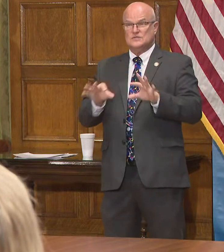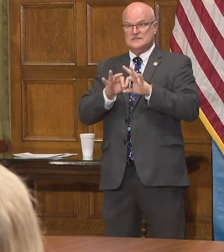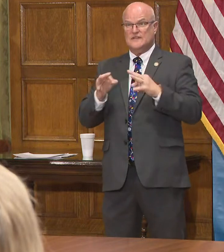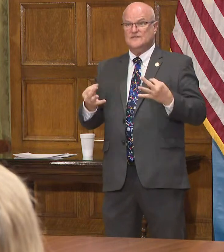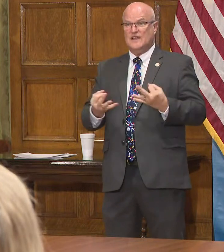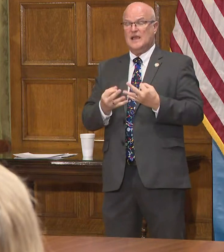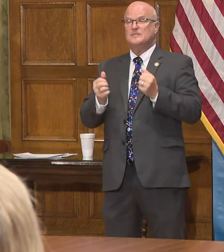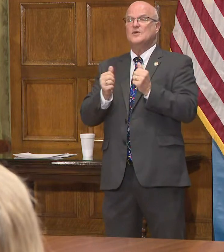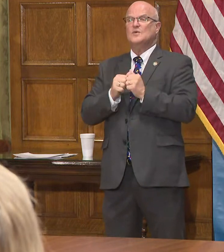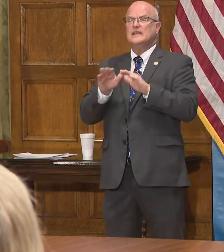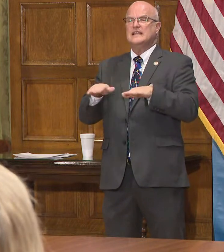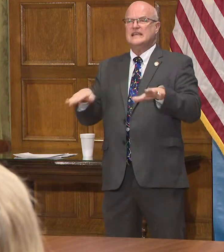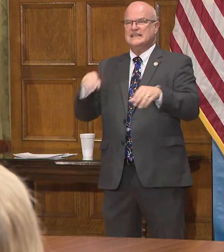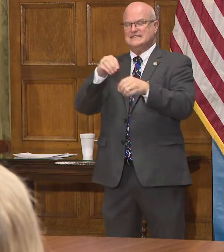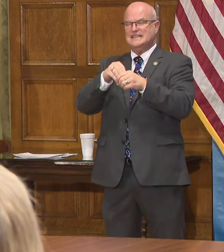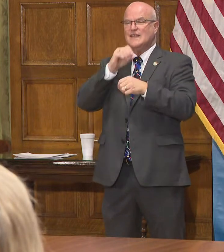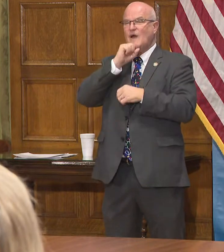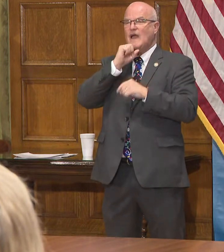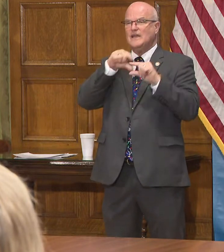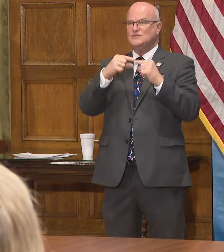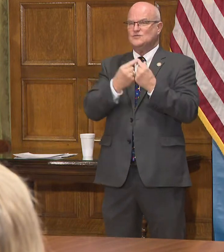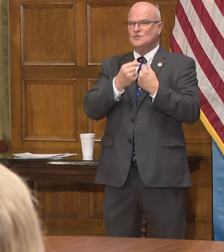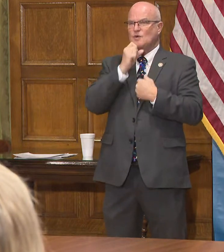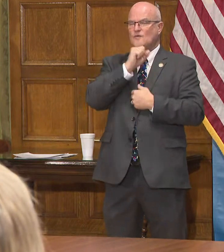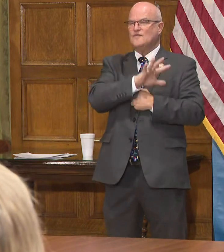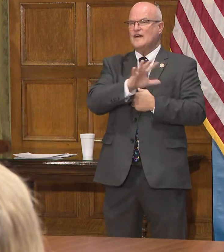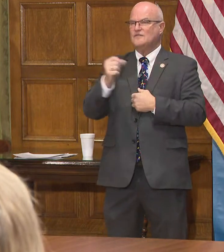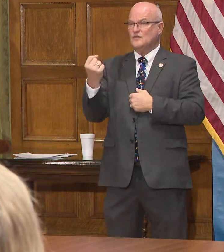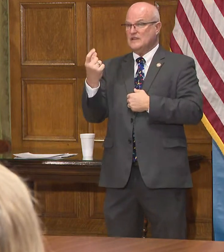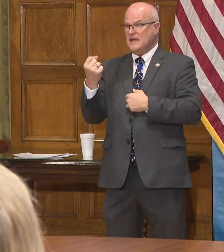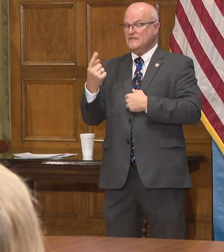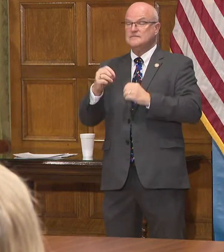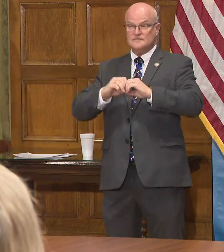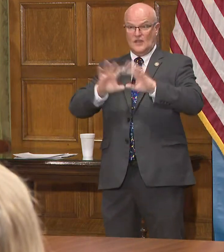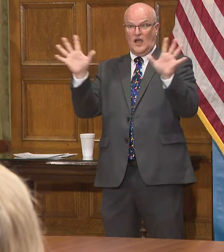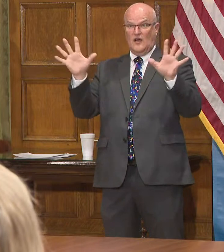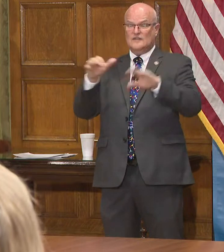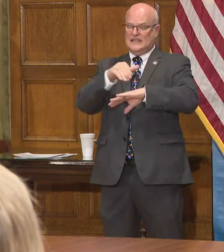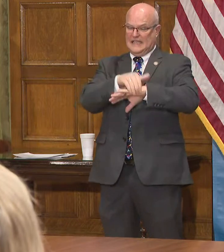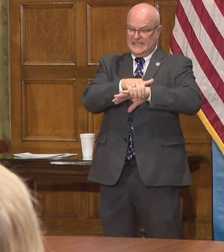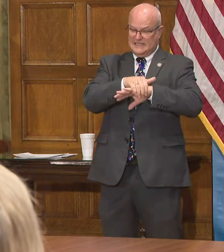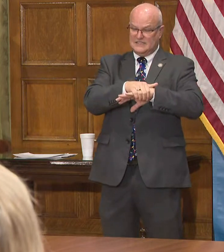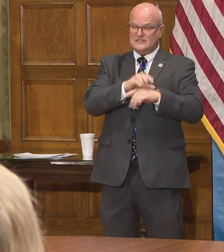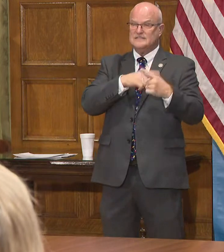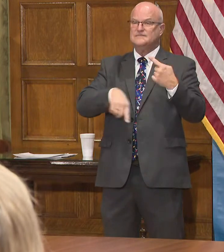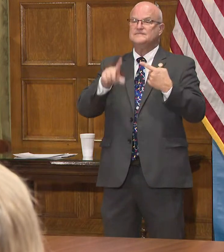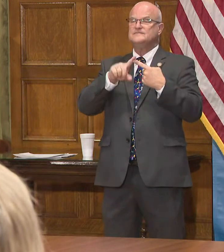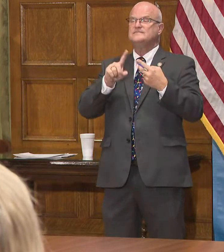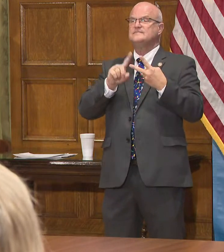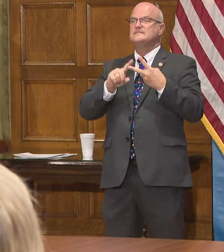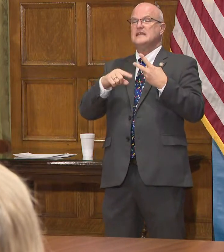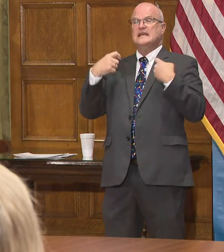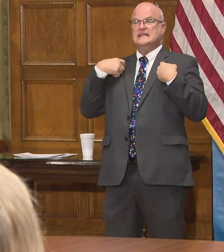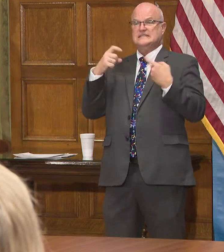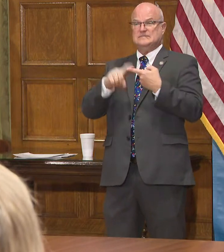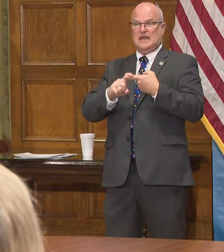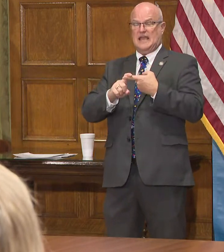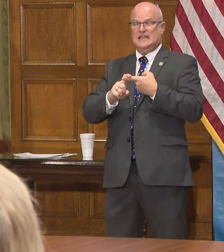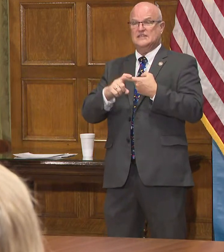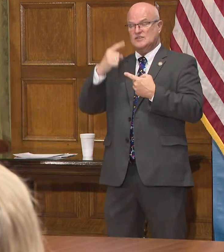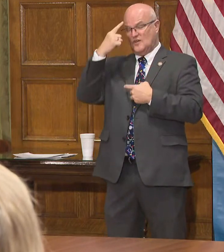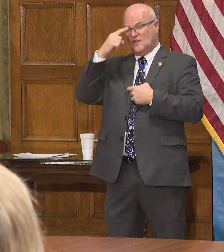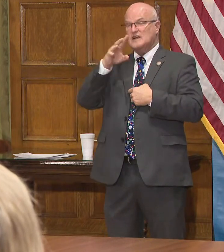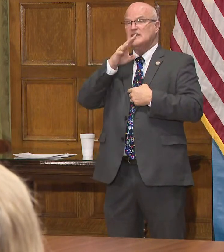families of kids within this age group. We also have obviously an English version and a Spanish version for